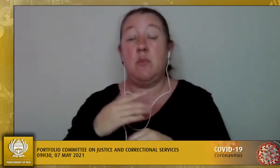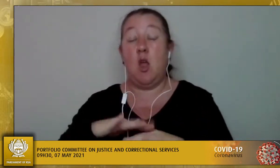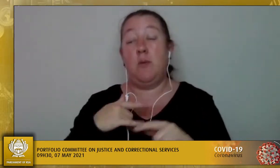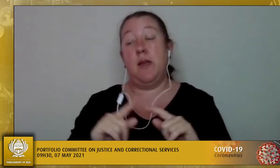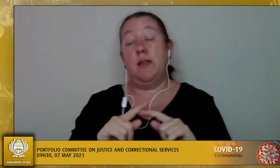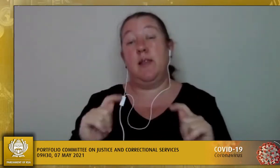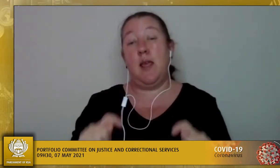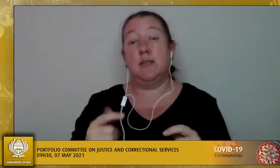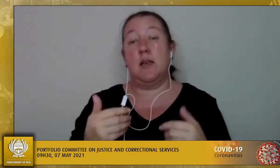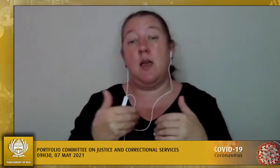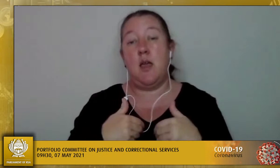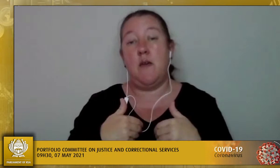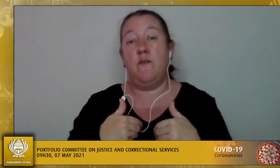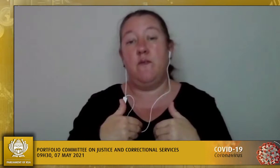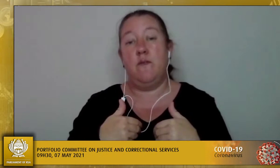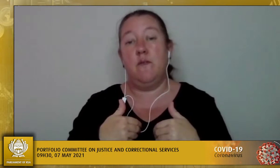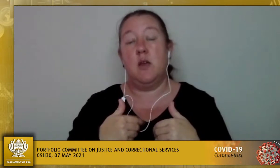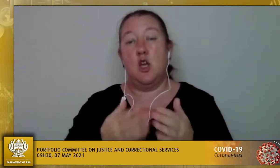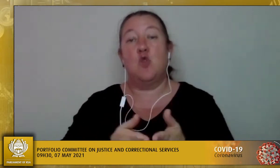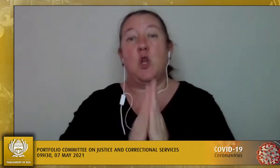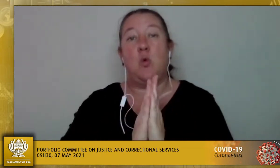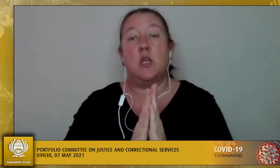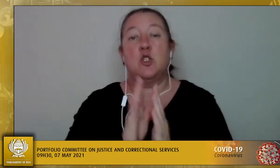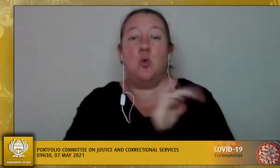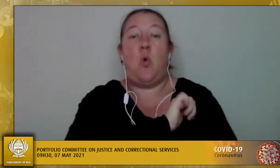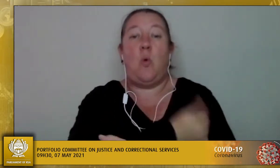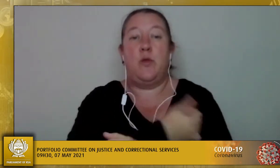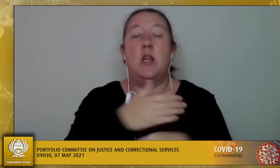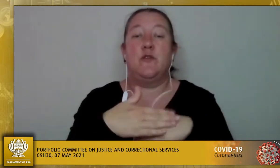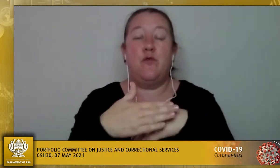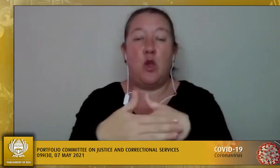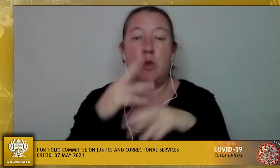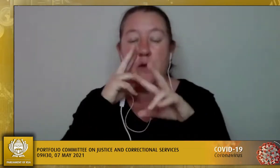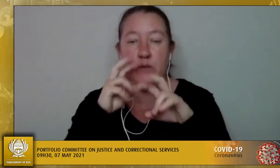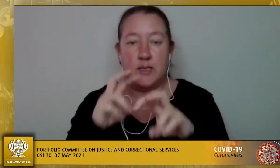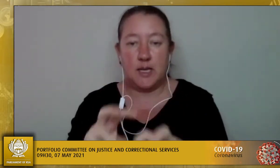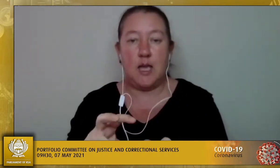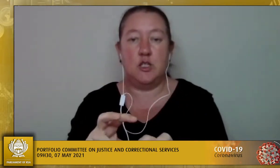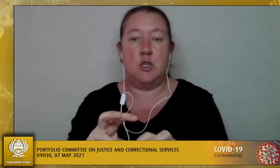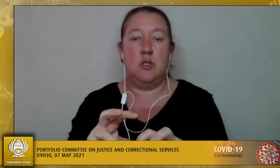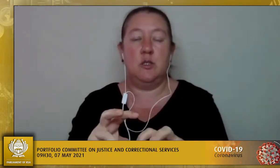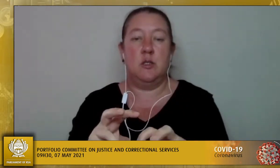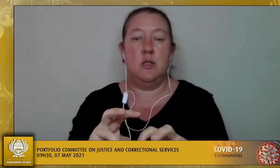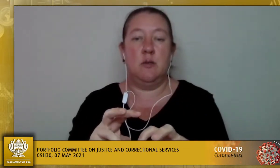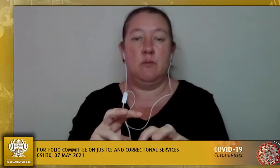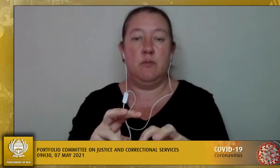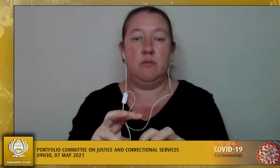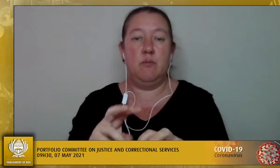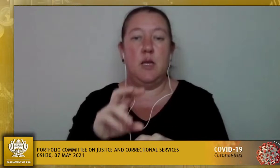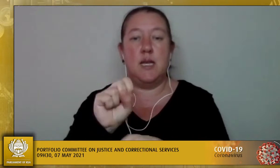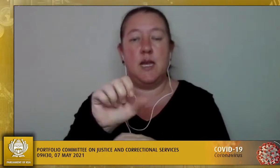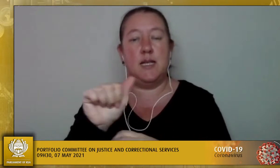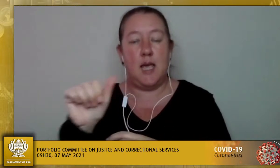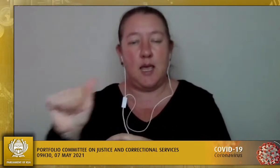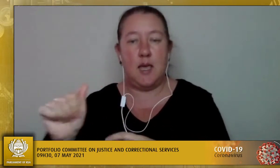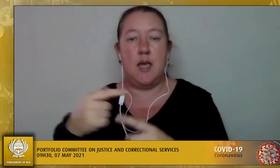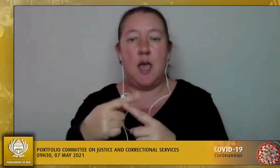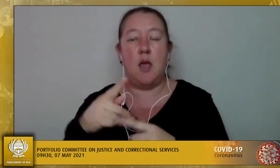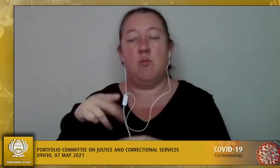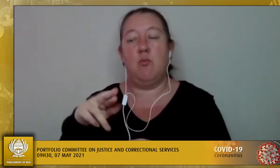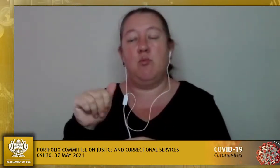desk um request to authorize further investigations um in SAA and in